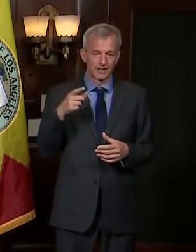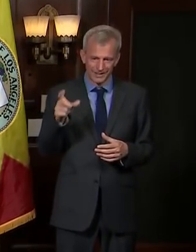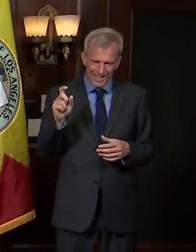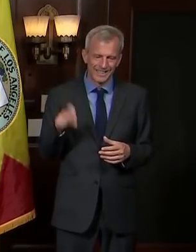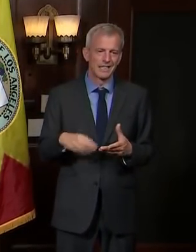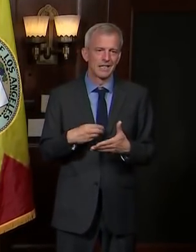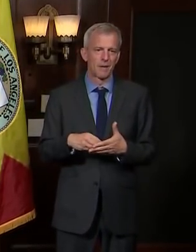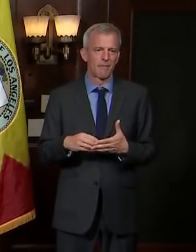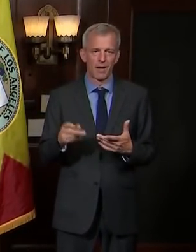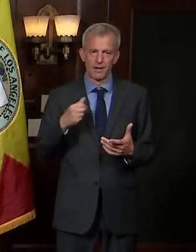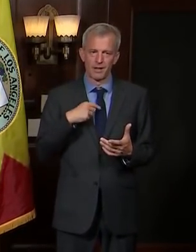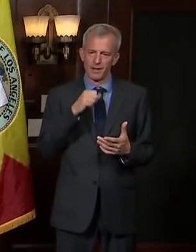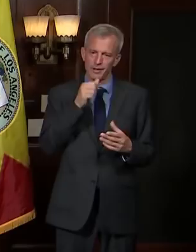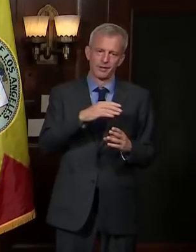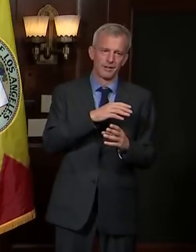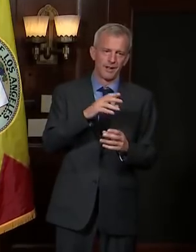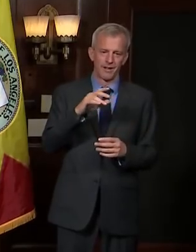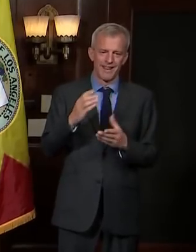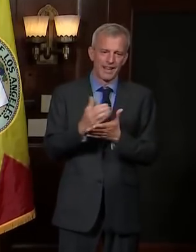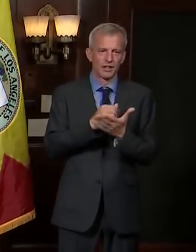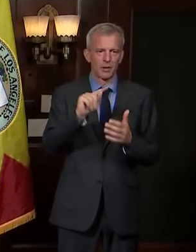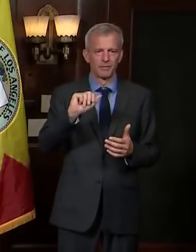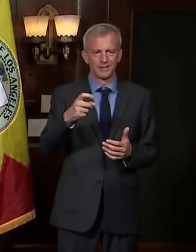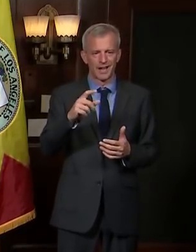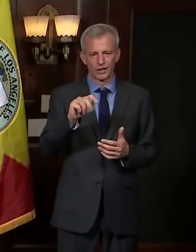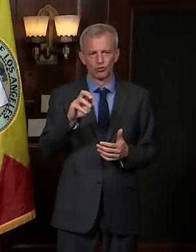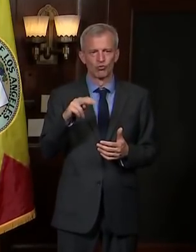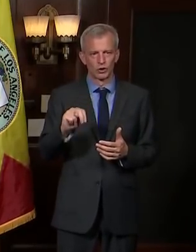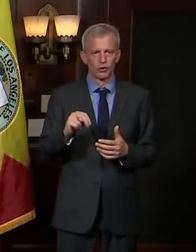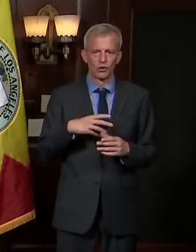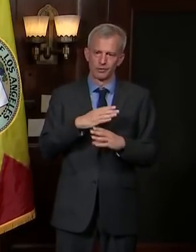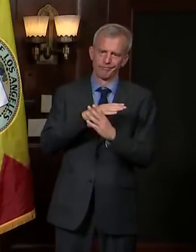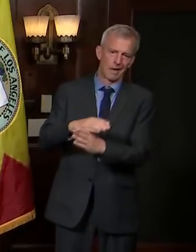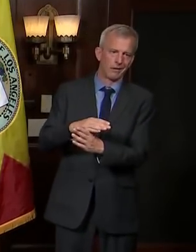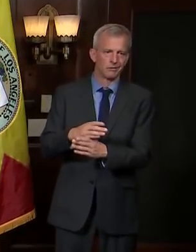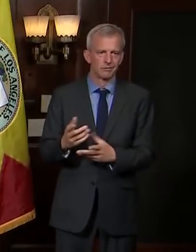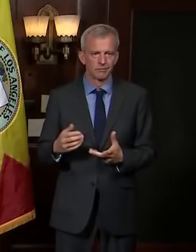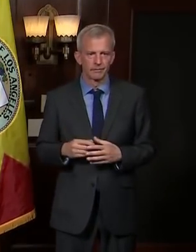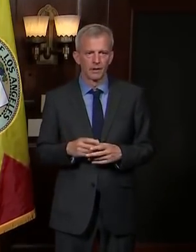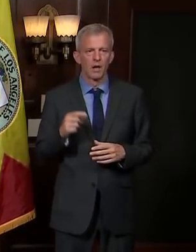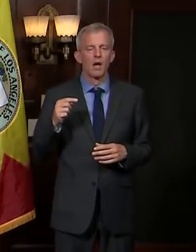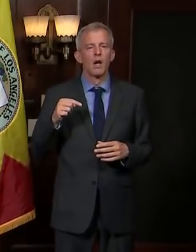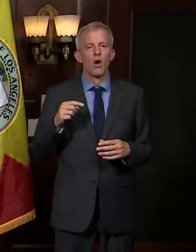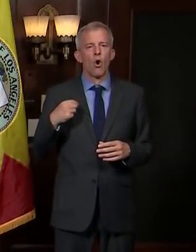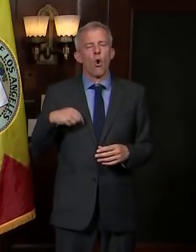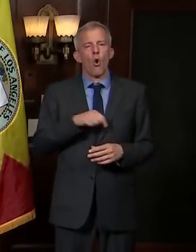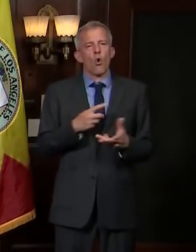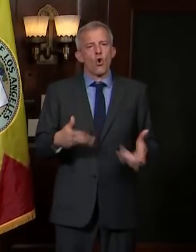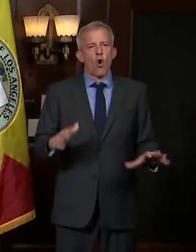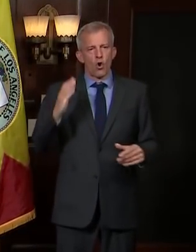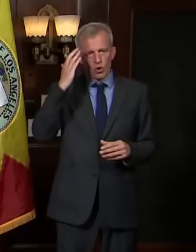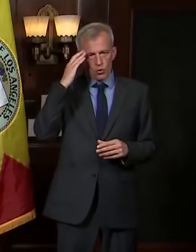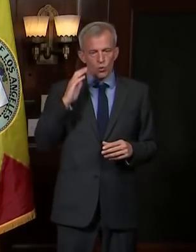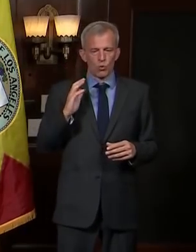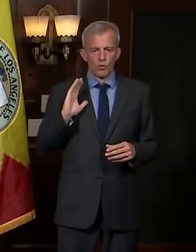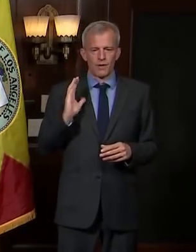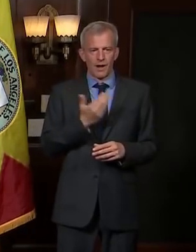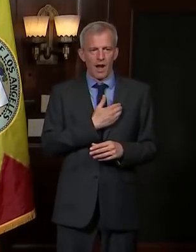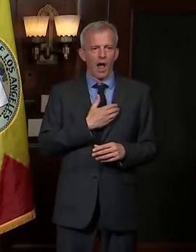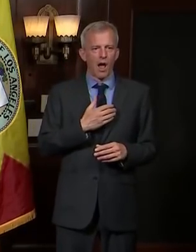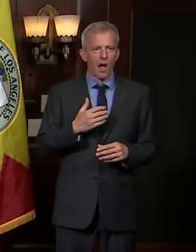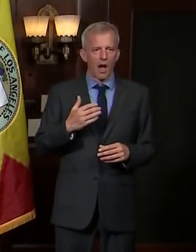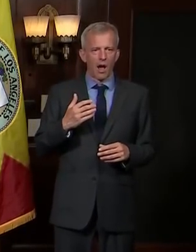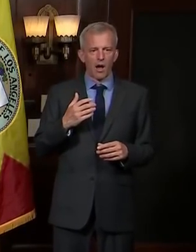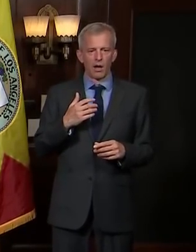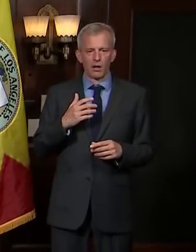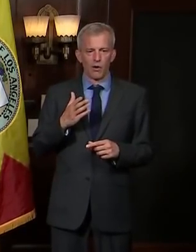need. This crisis has already shined a light on what we knew, that our fates are intertwined, that